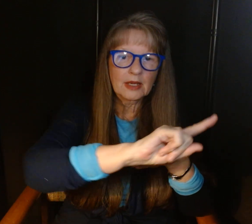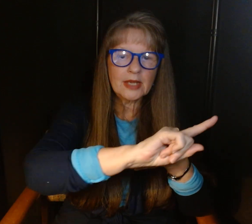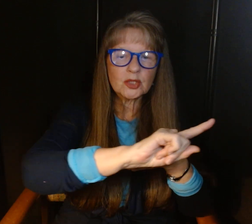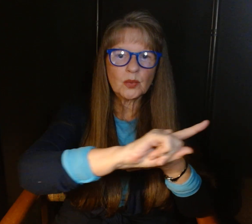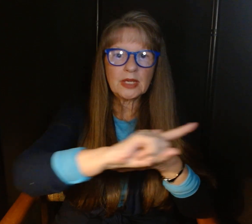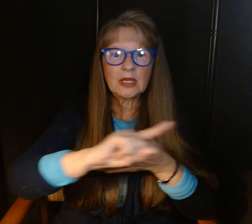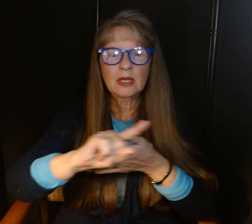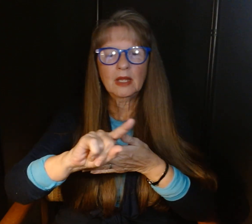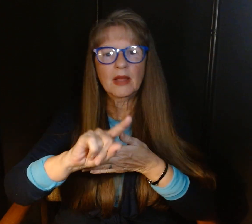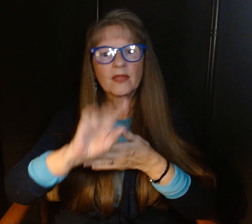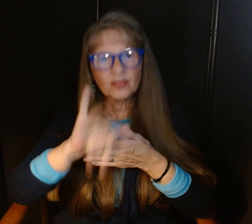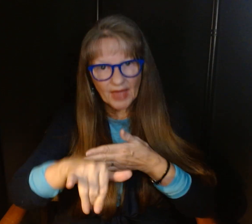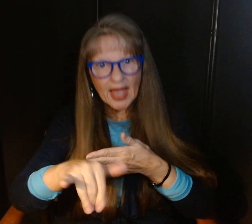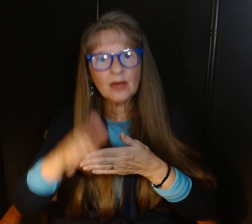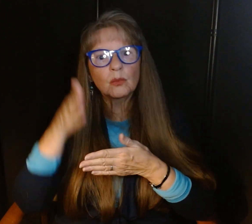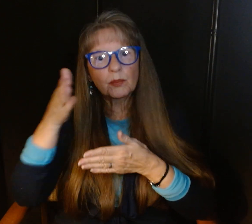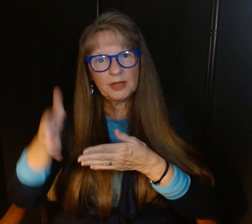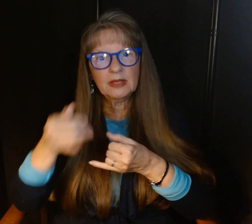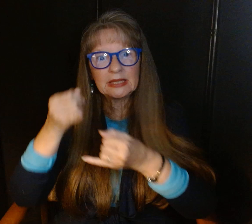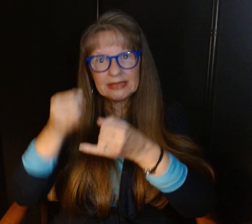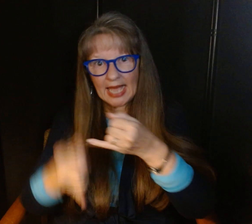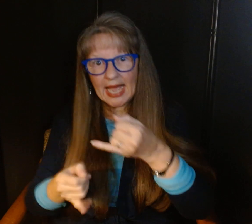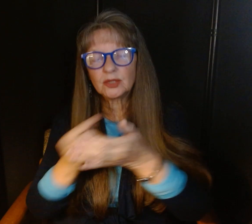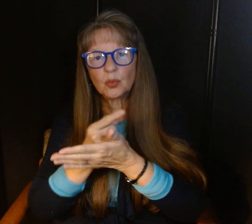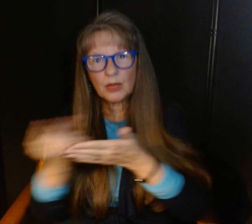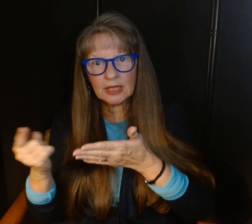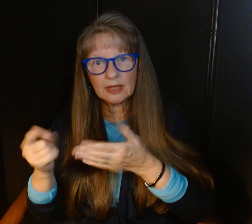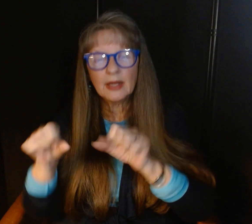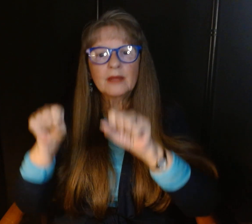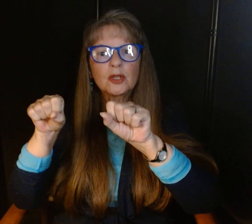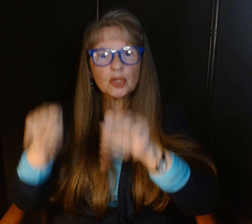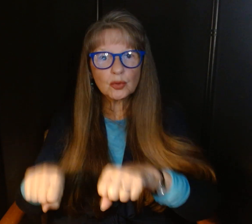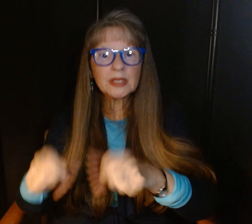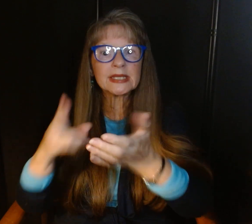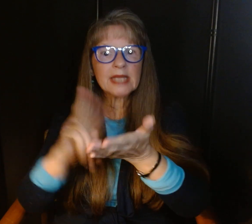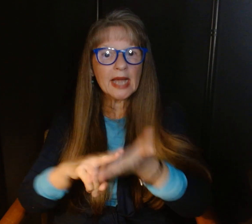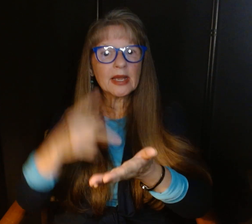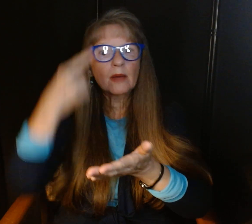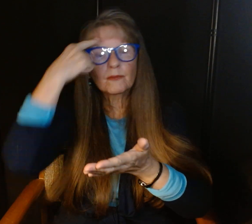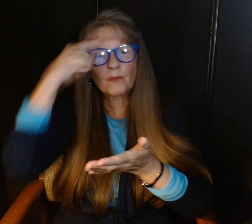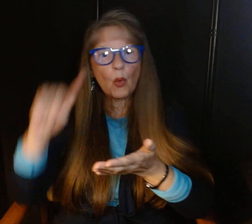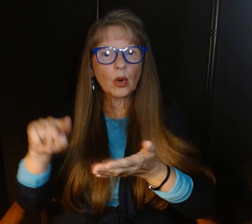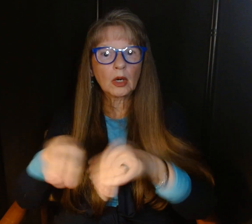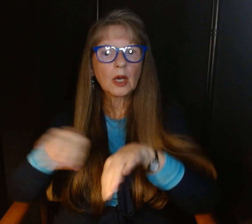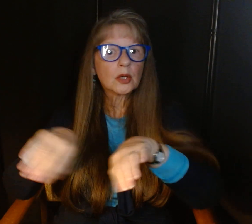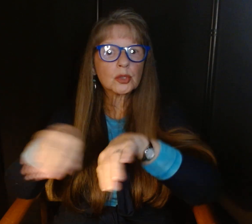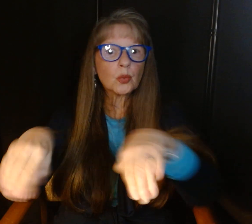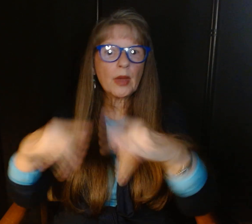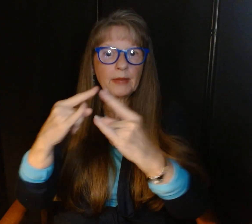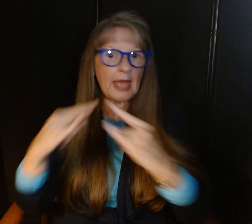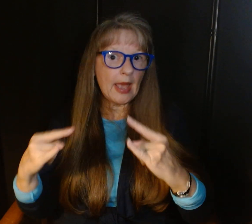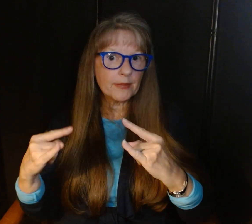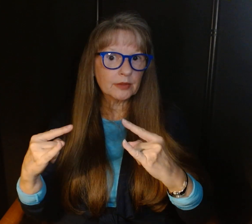Next week. That will be the last week that you can sign up for swim camp.